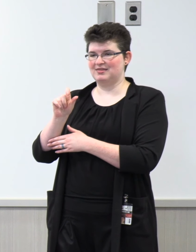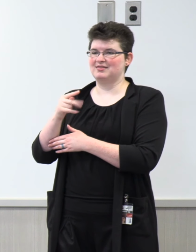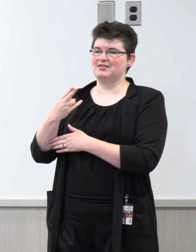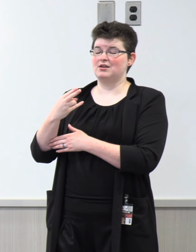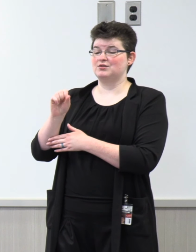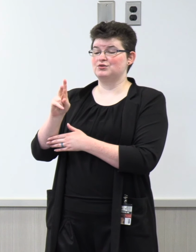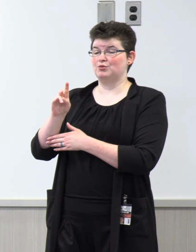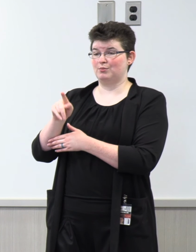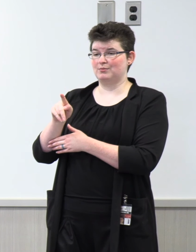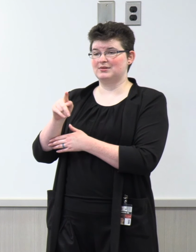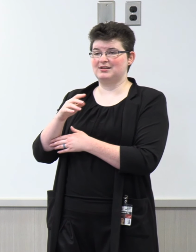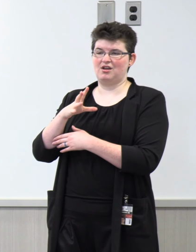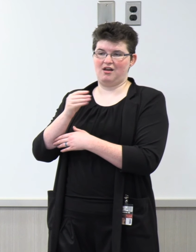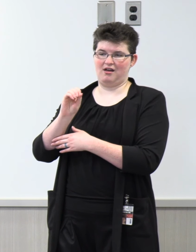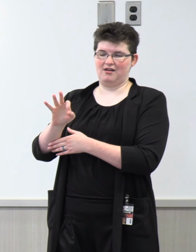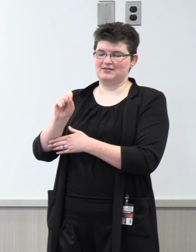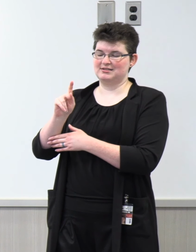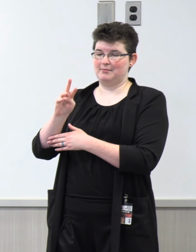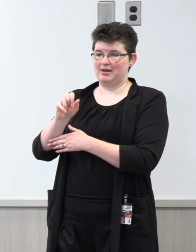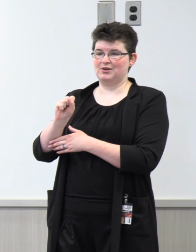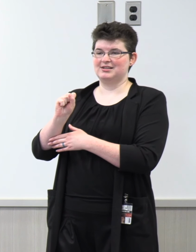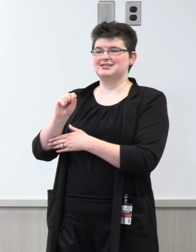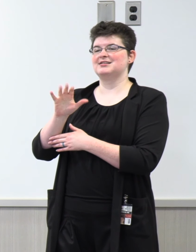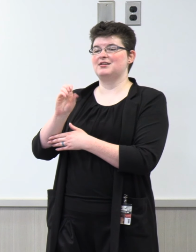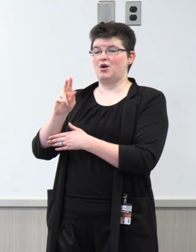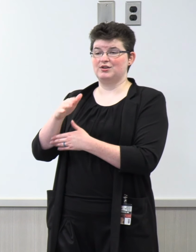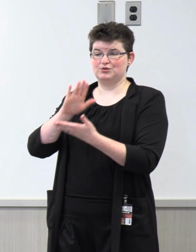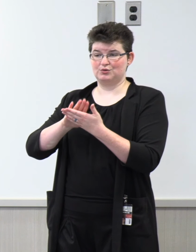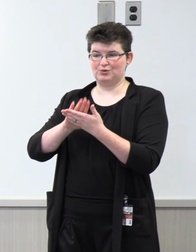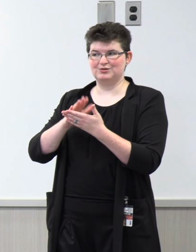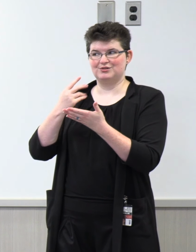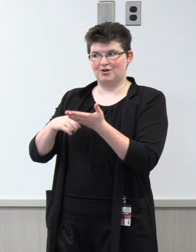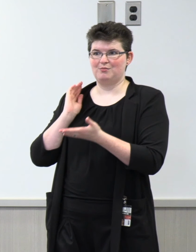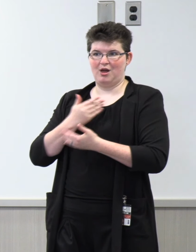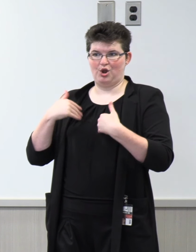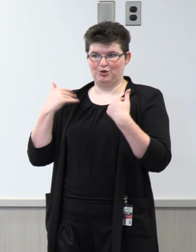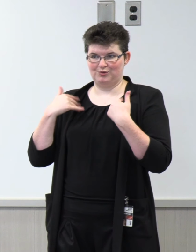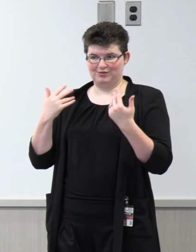Public Schools, to talk about our future, our youth in St. Mary's.